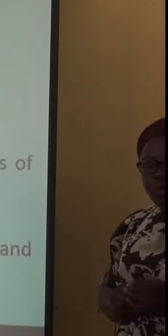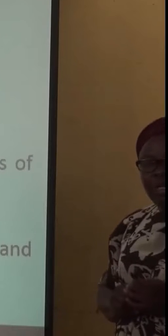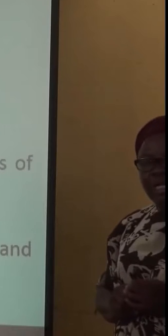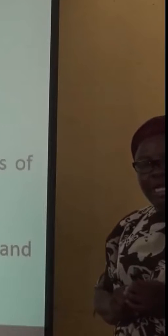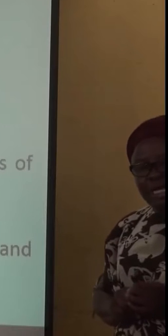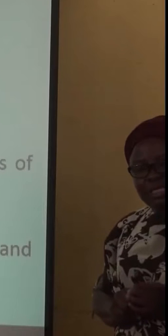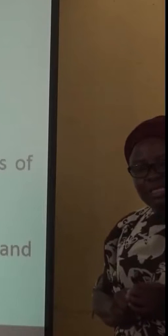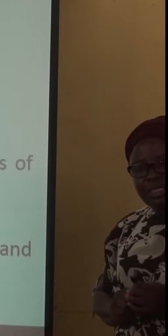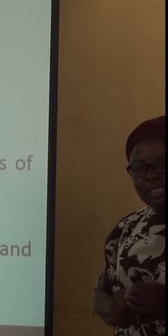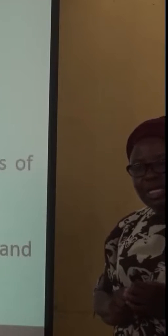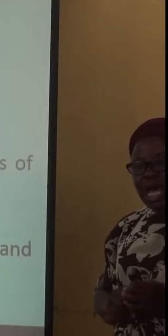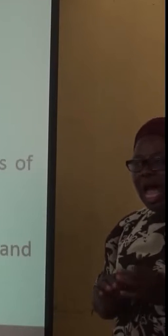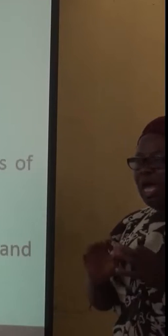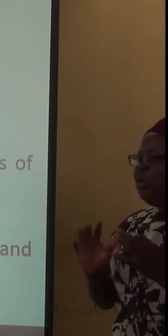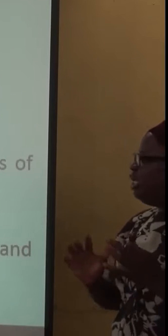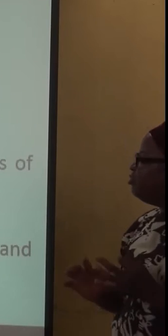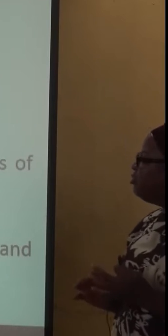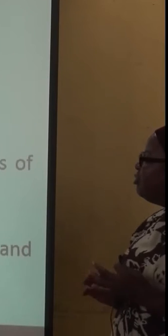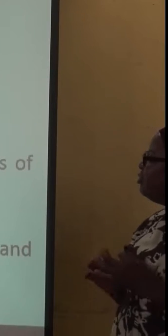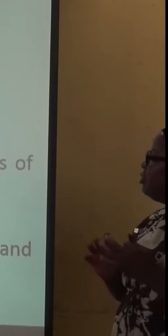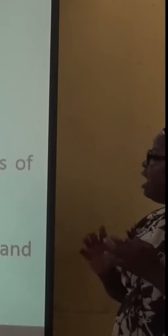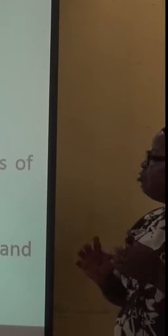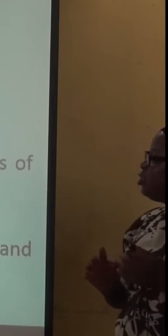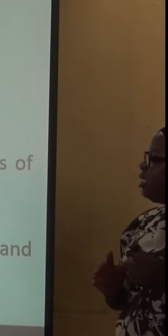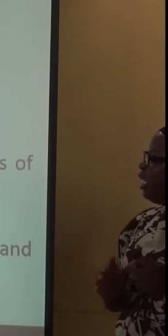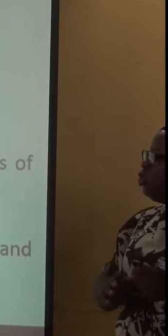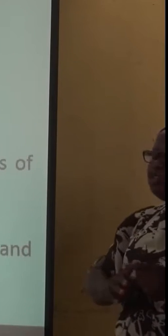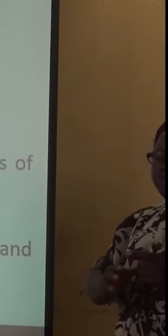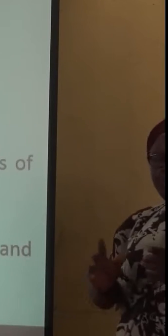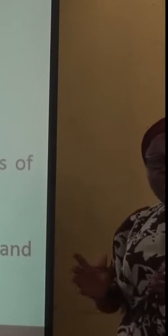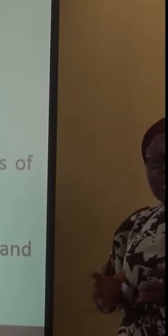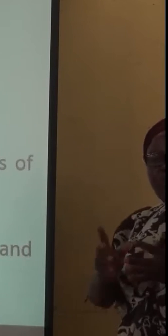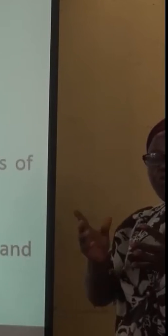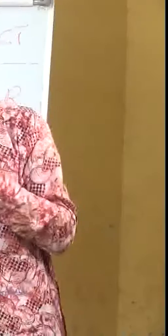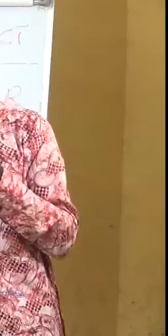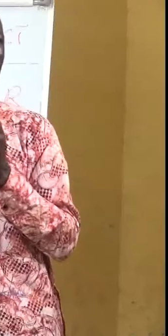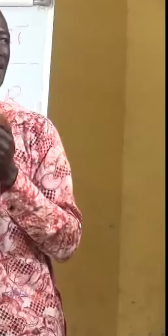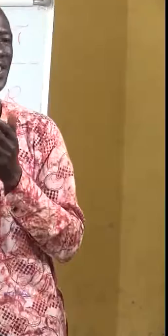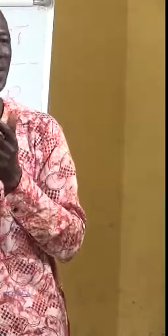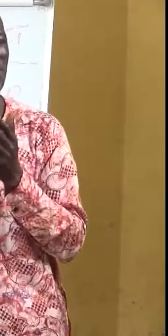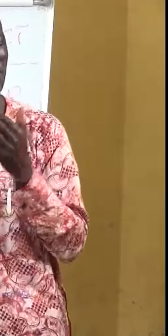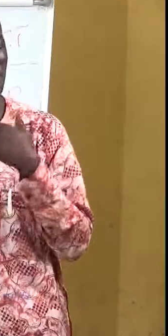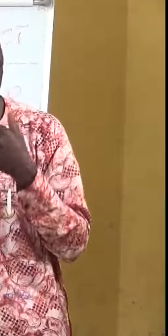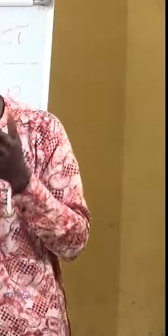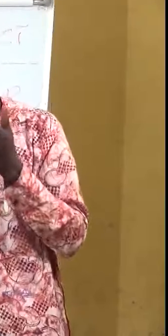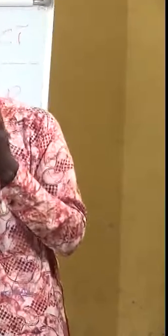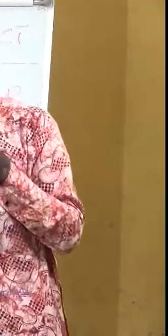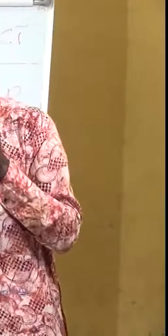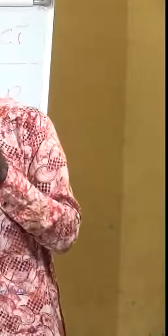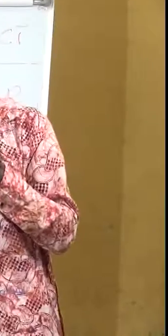Now, learners, I believe that I've taken you through the type of connectors that we